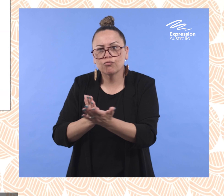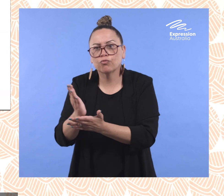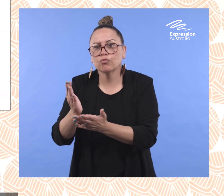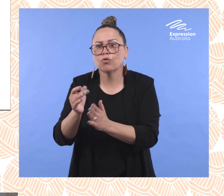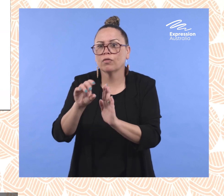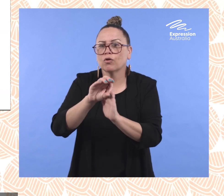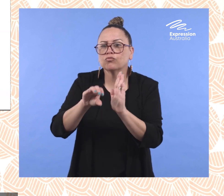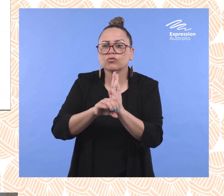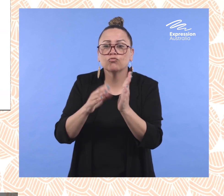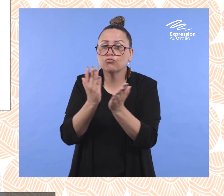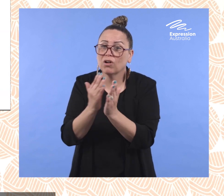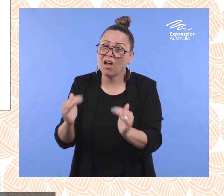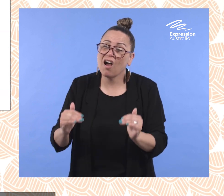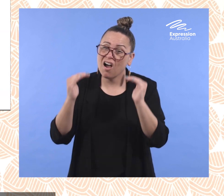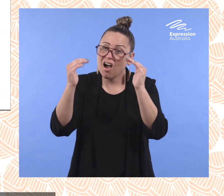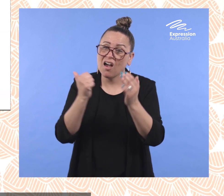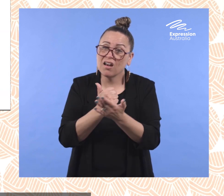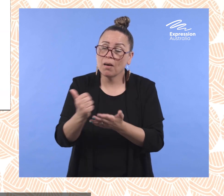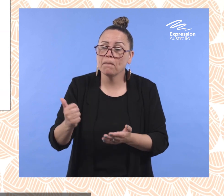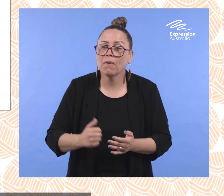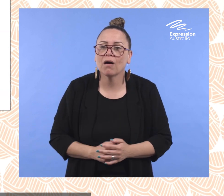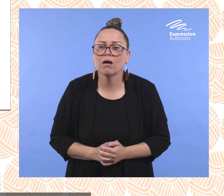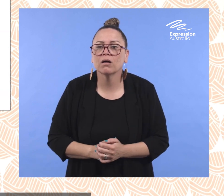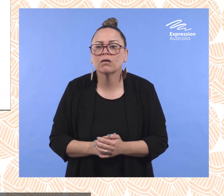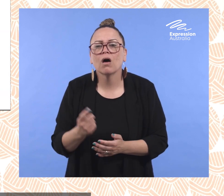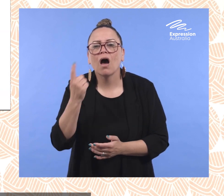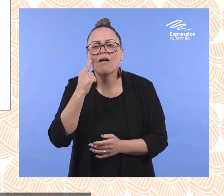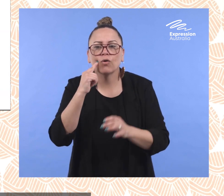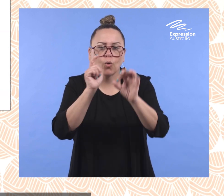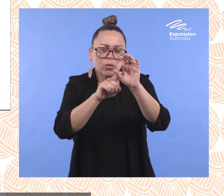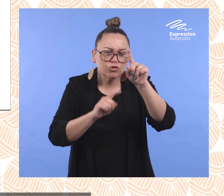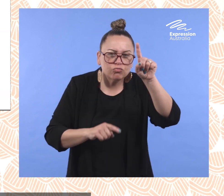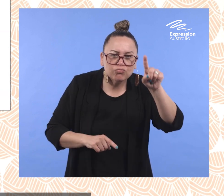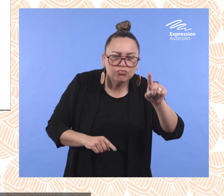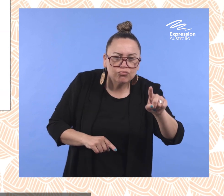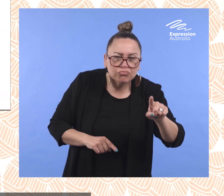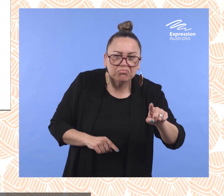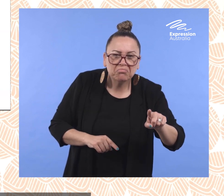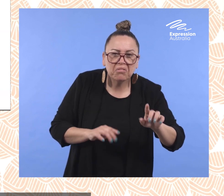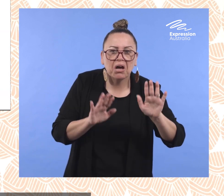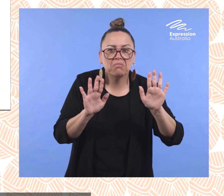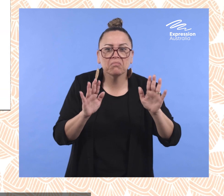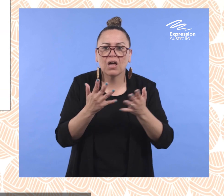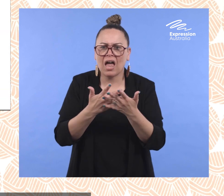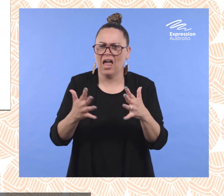Yeah, it's pretty high, isn't it? Just checking the open questions.